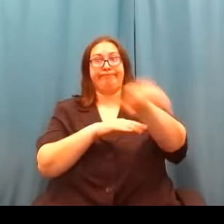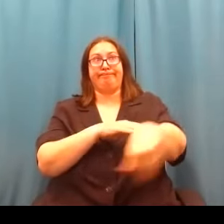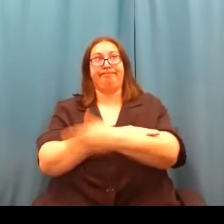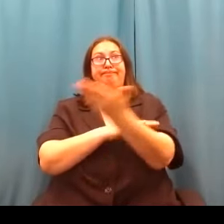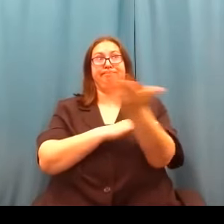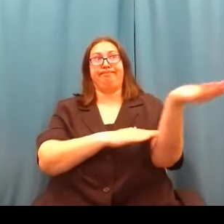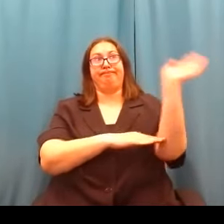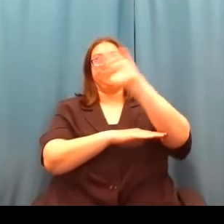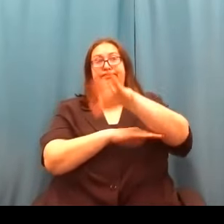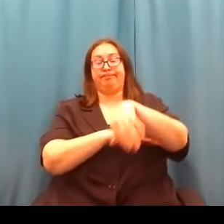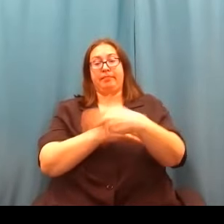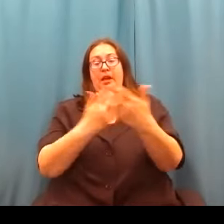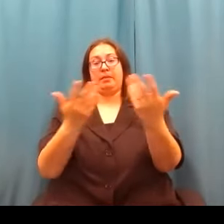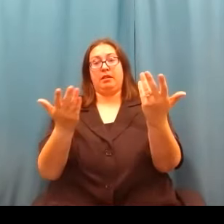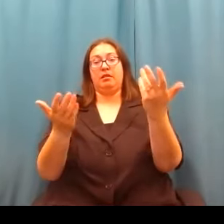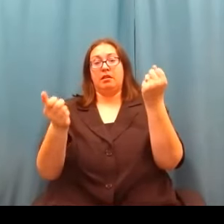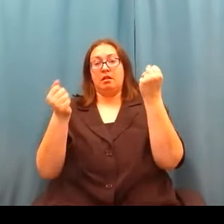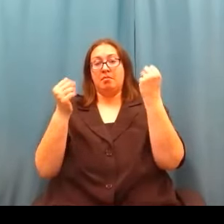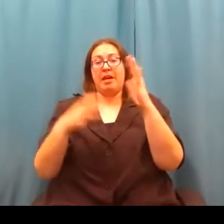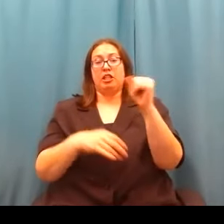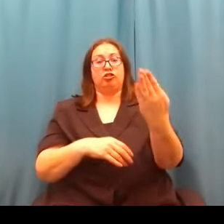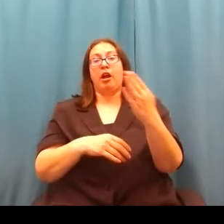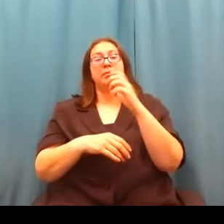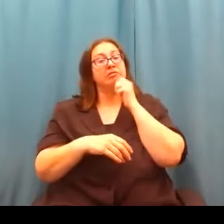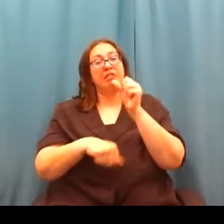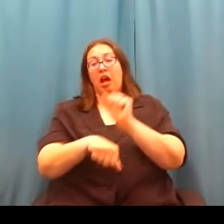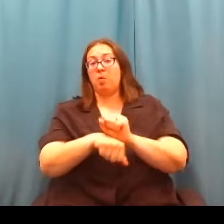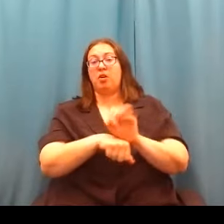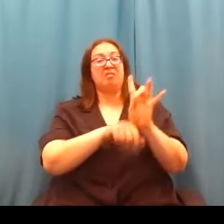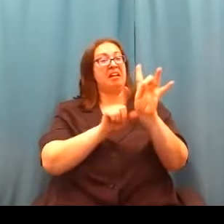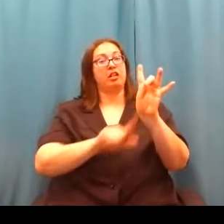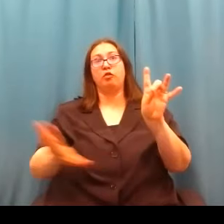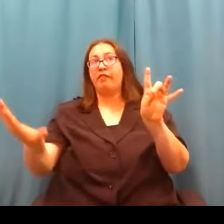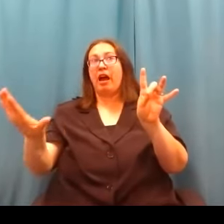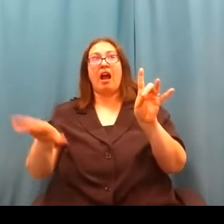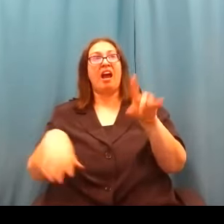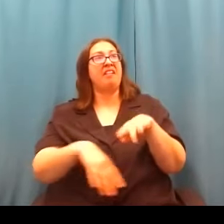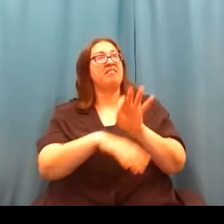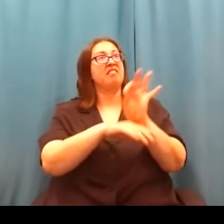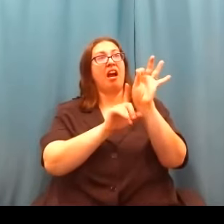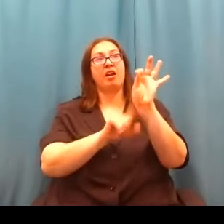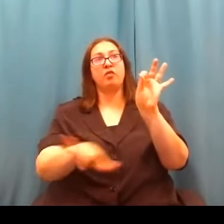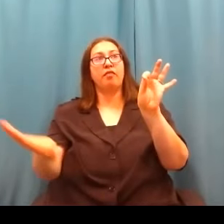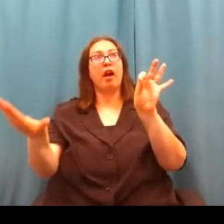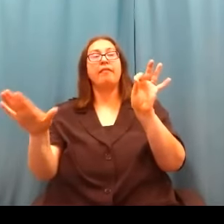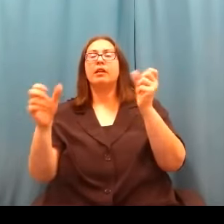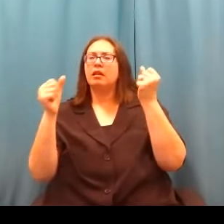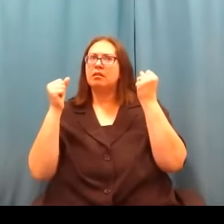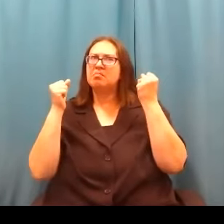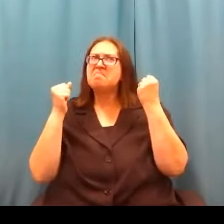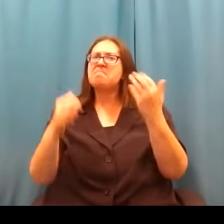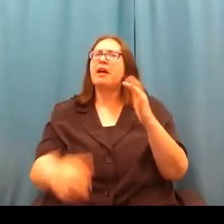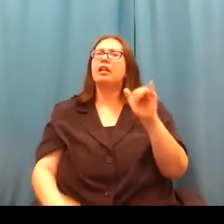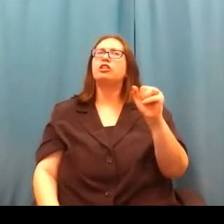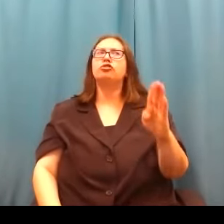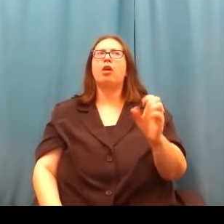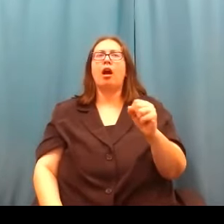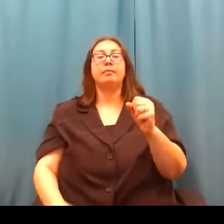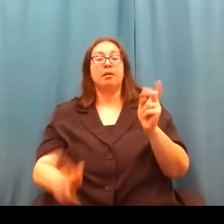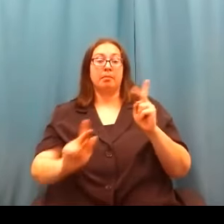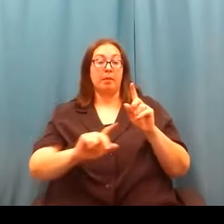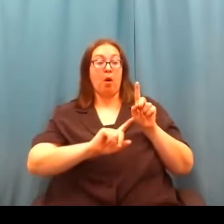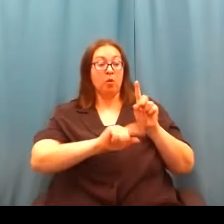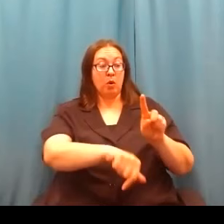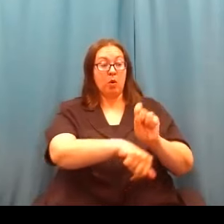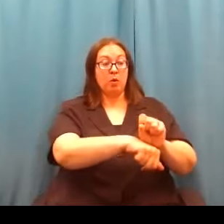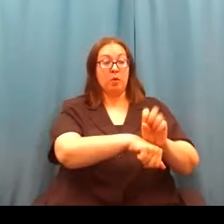of jobs that are not 8 to 5 or 9 to 5. There are a whole lot of jobs where somebody has to go in at 7 in the morning, gets